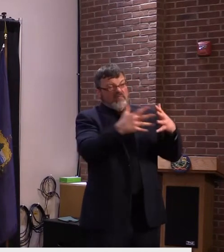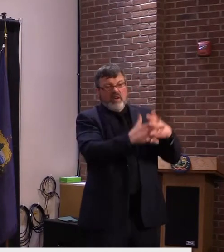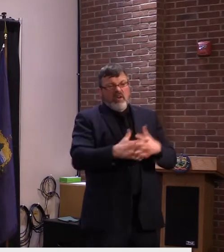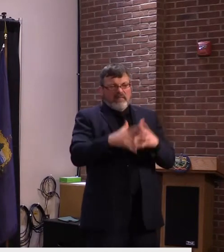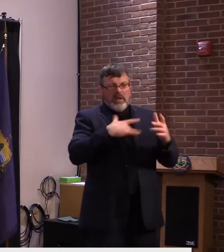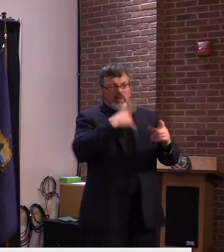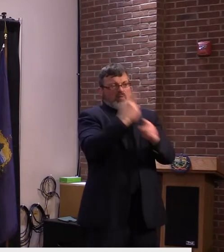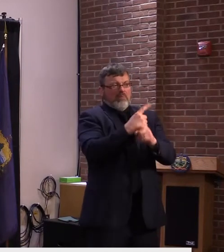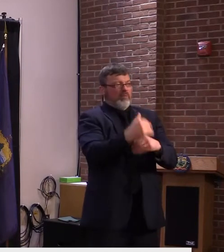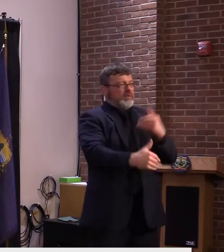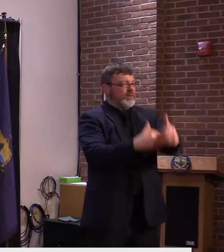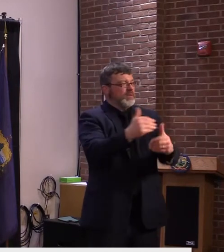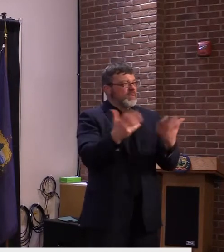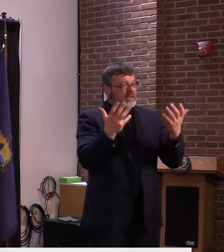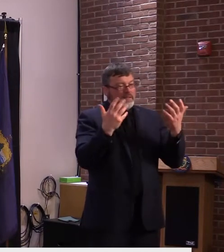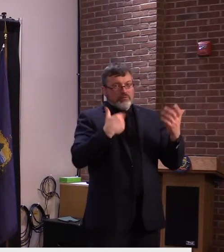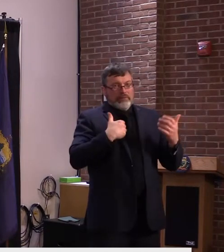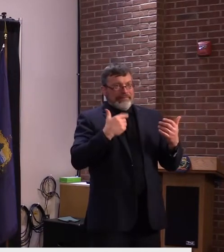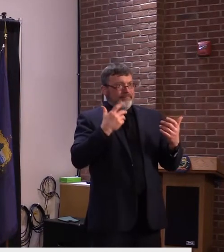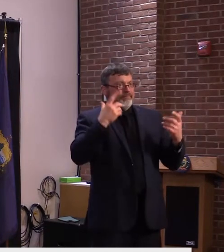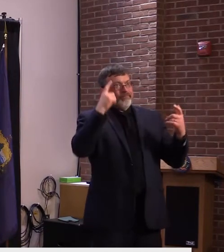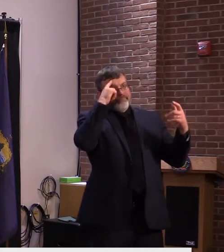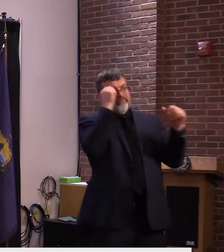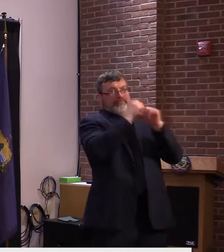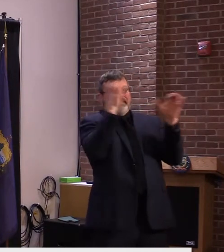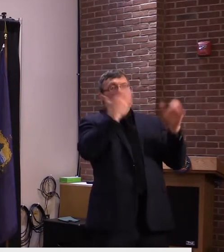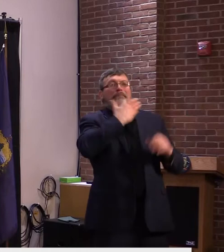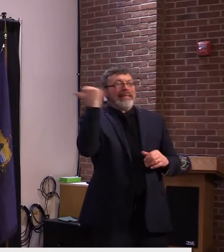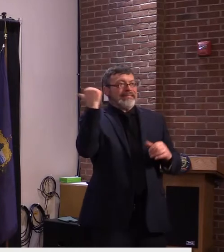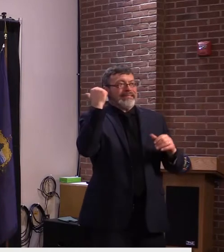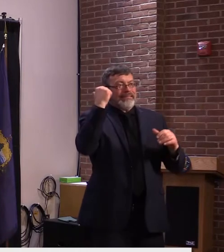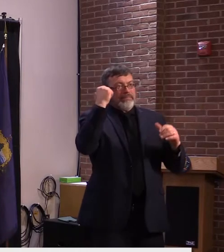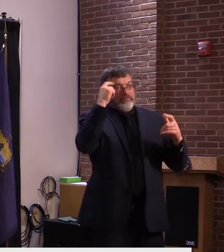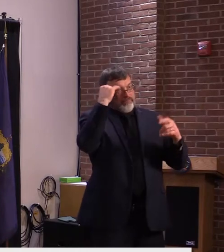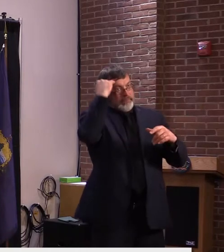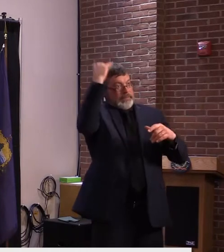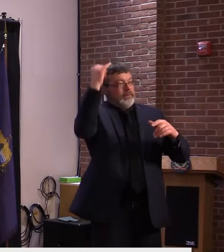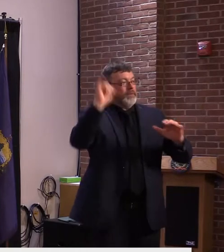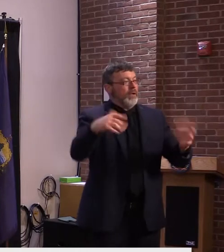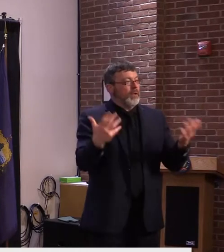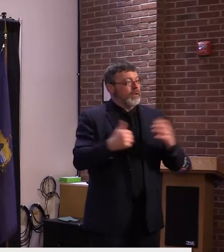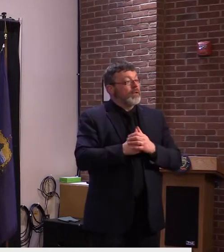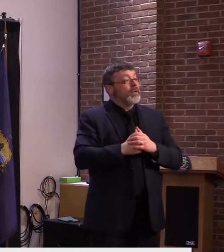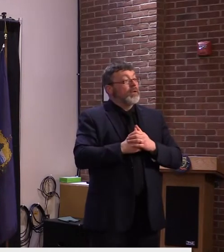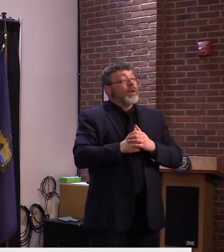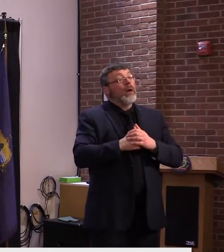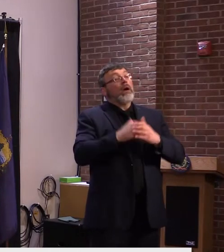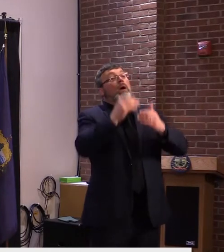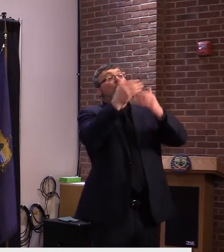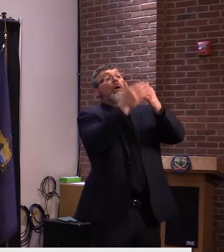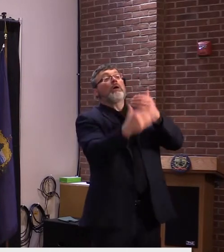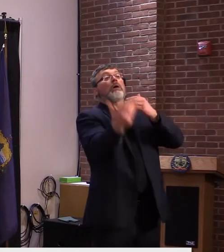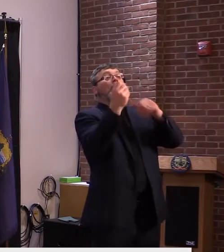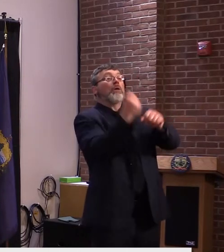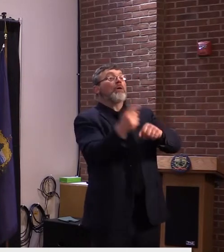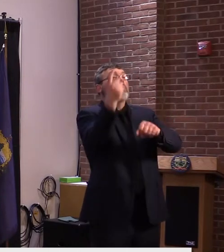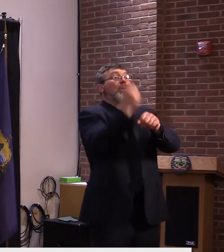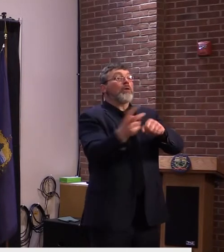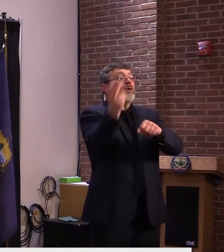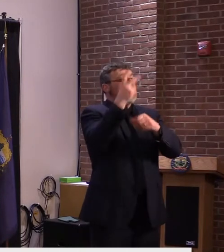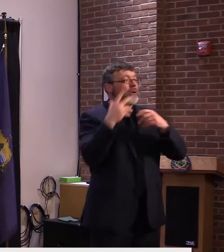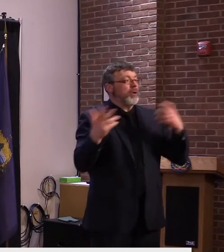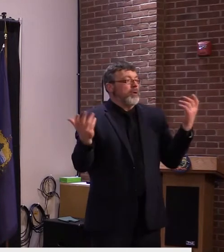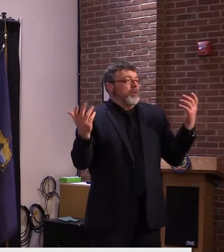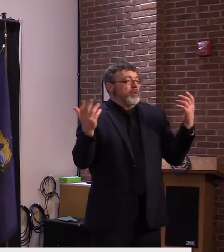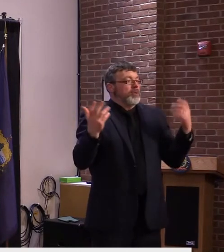know in the future, because we don't have rapidly accessible tests to establish this that are clinically